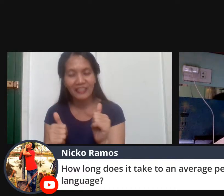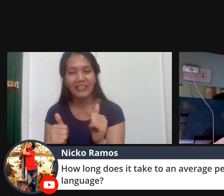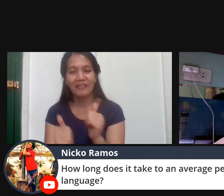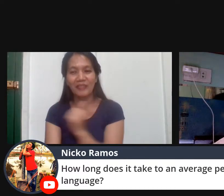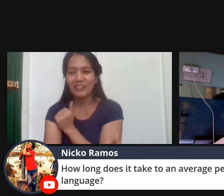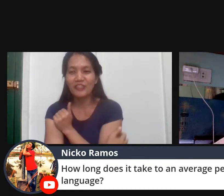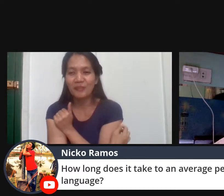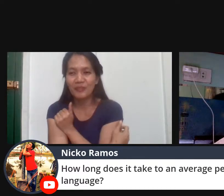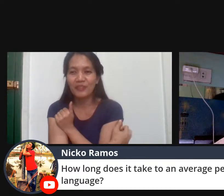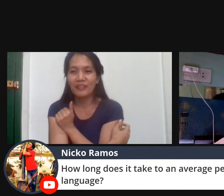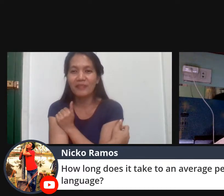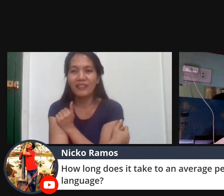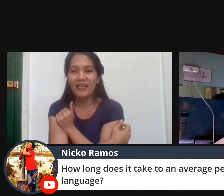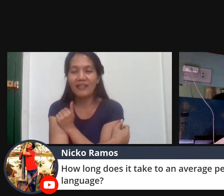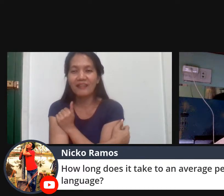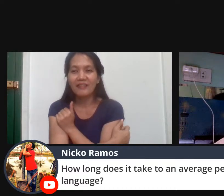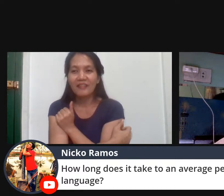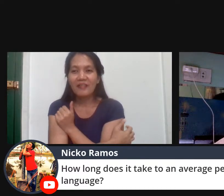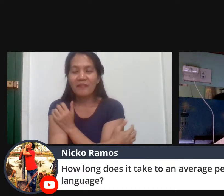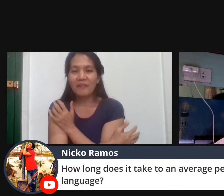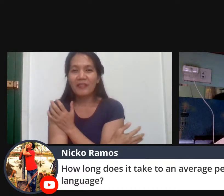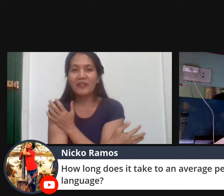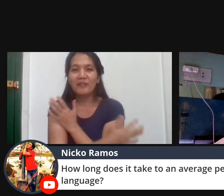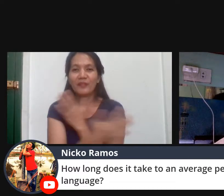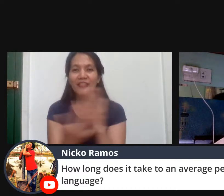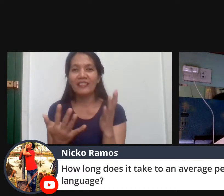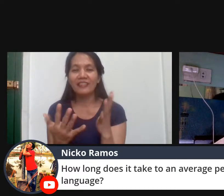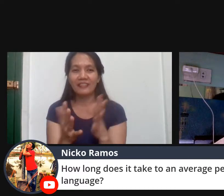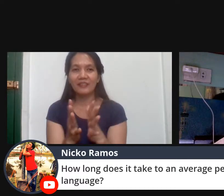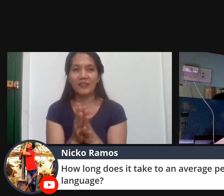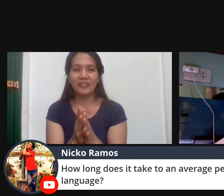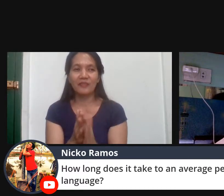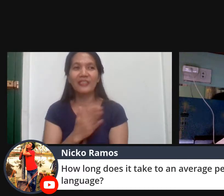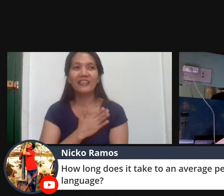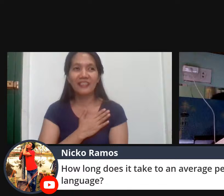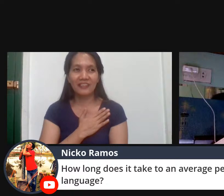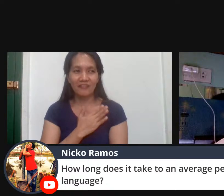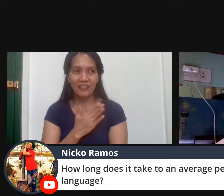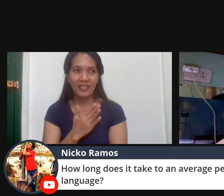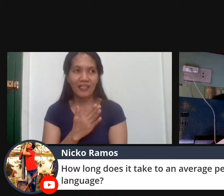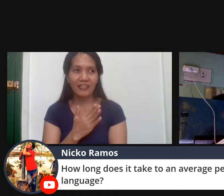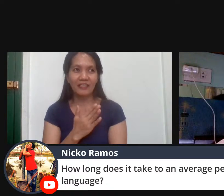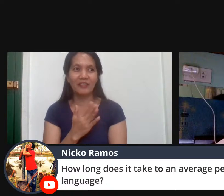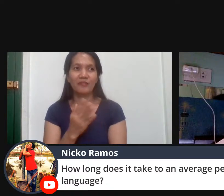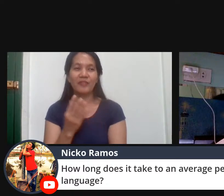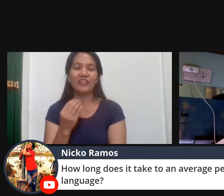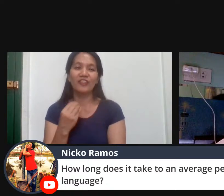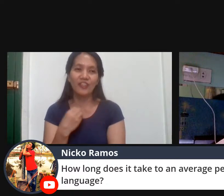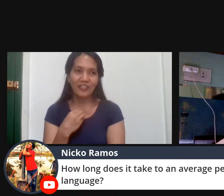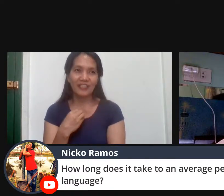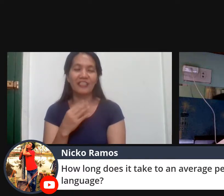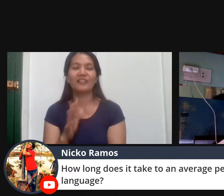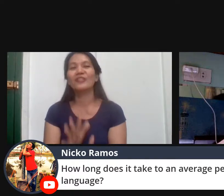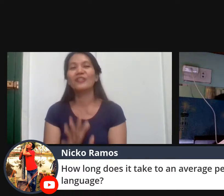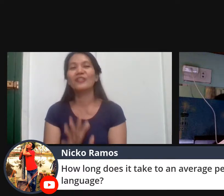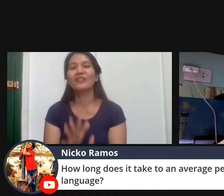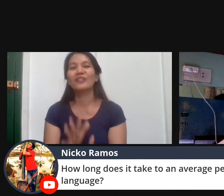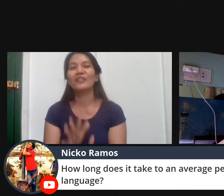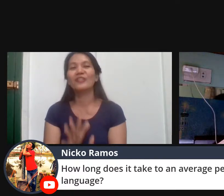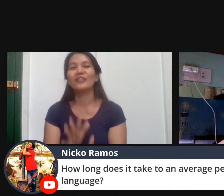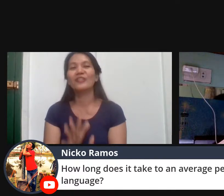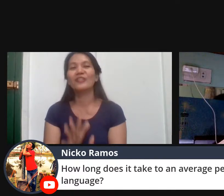signer ka na, maging interpreter ka bigla. Pero ang importante kasi, sir, the willingness of your heart to be taught and to